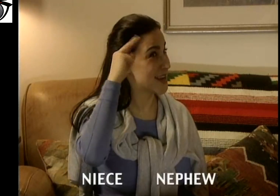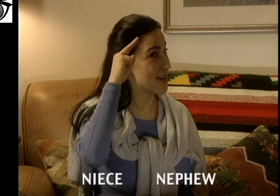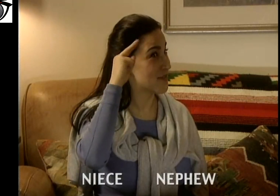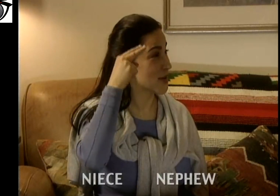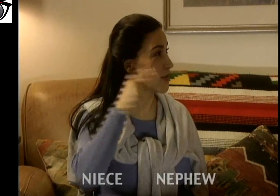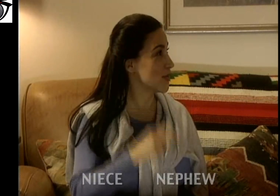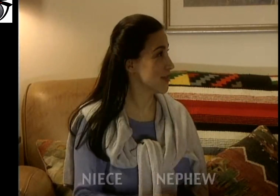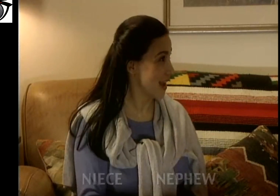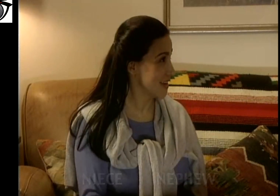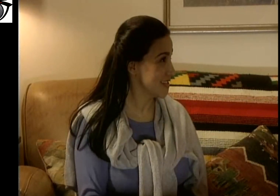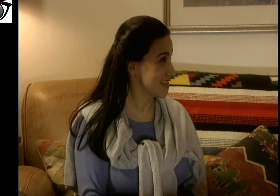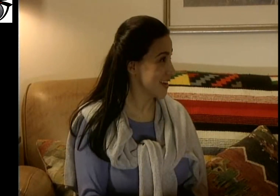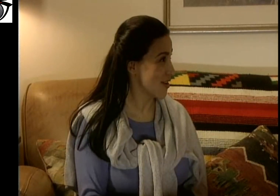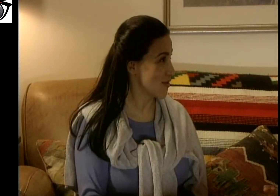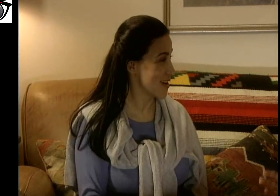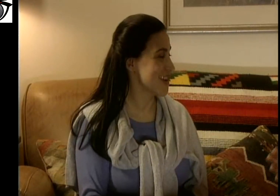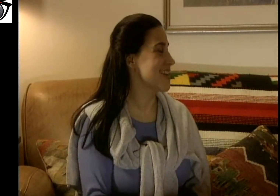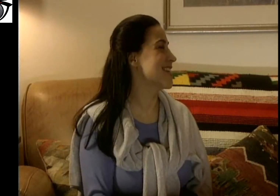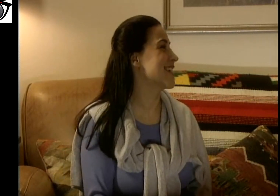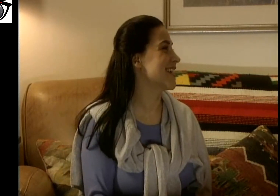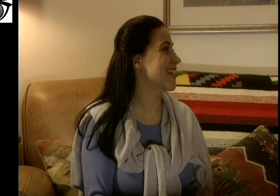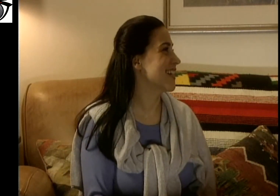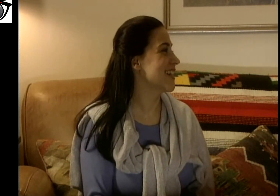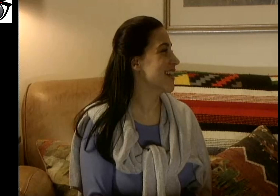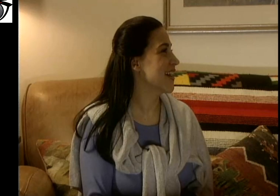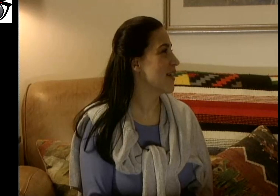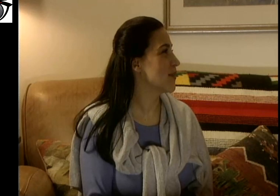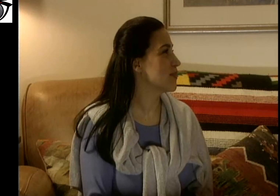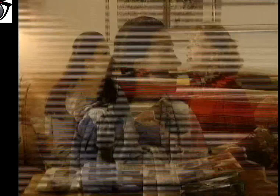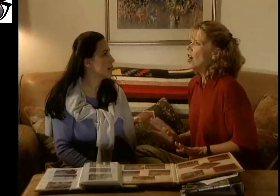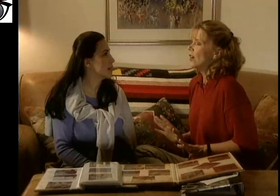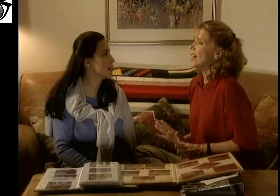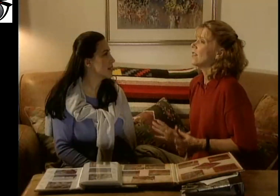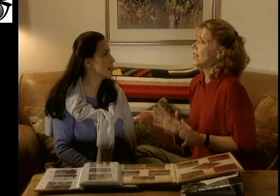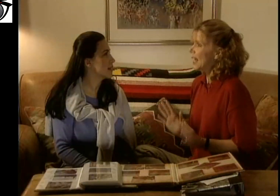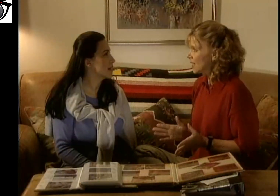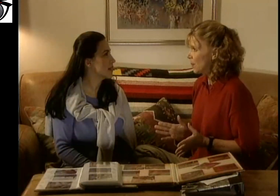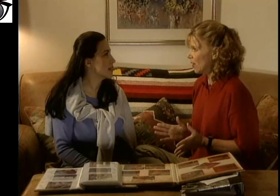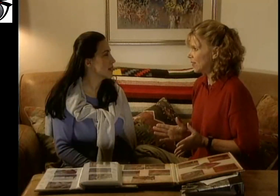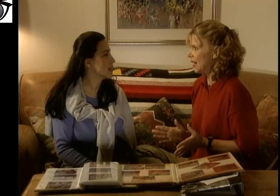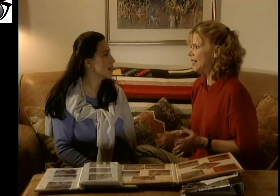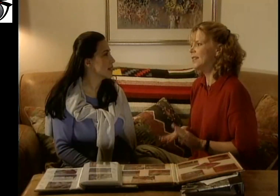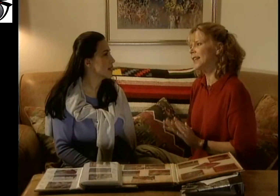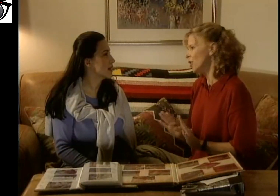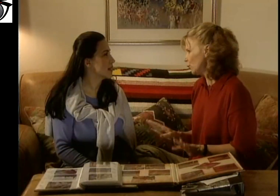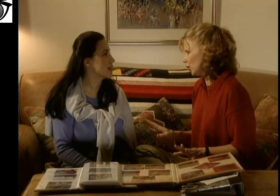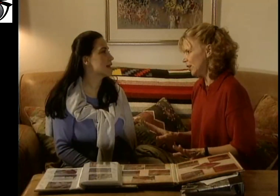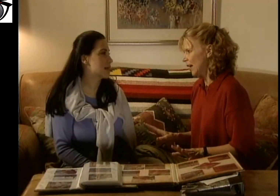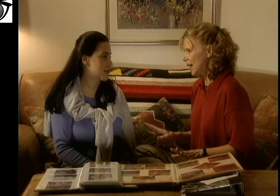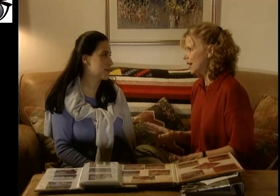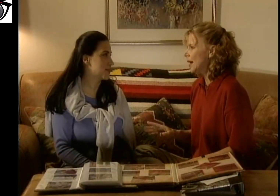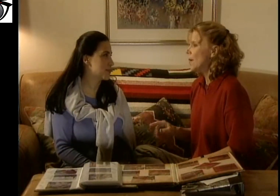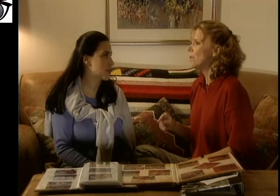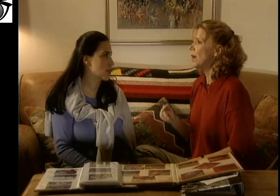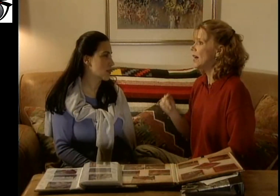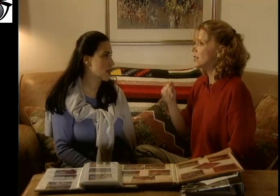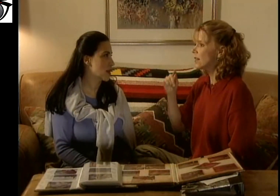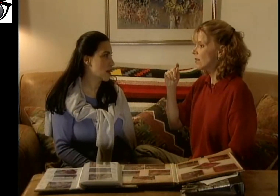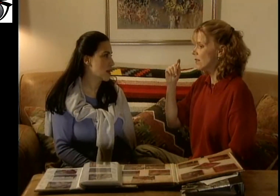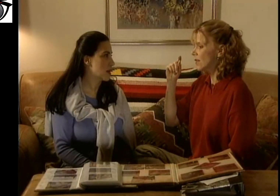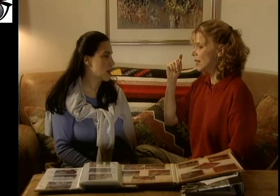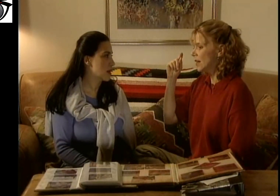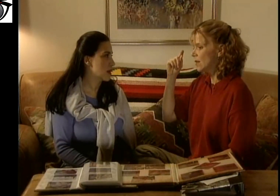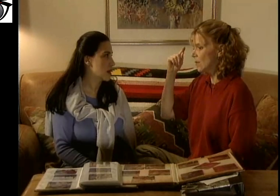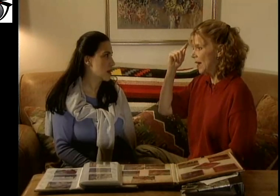niece, and nephew. Yes? Yes. All right. That's right. Okay, the next pair of signs, they don't look alike,